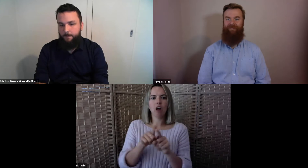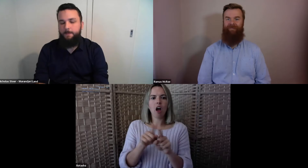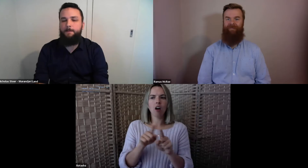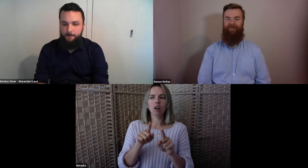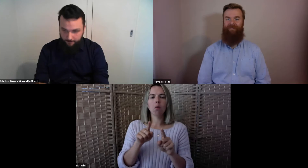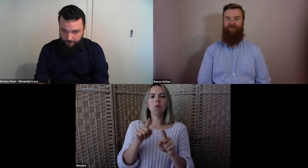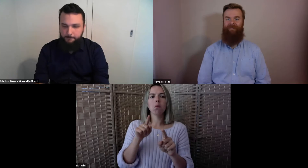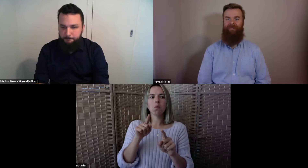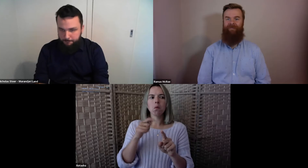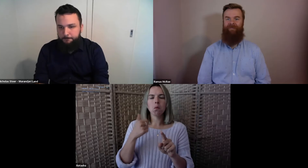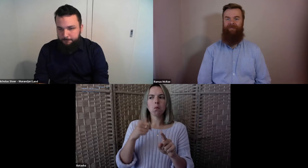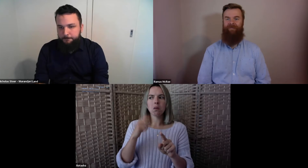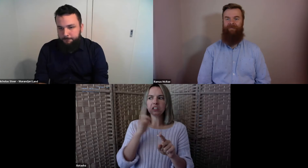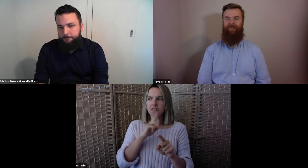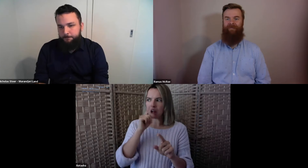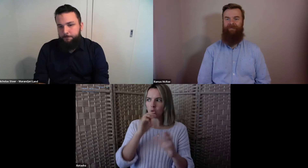more accepting of diversity